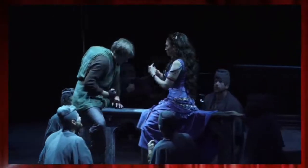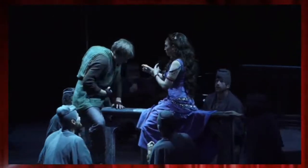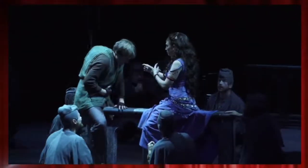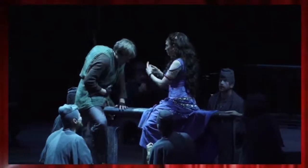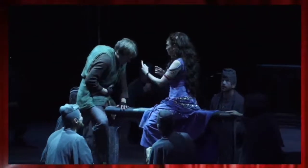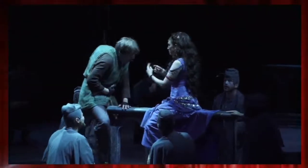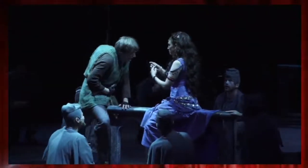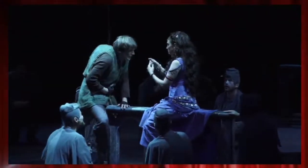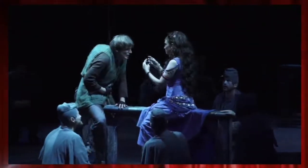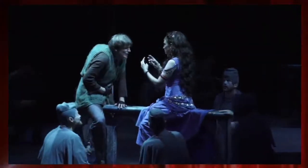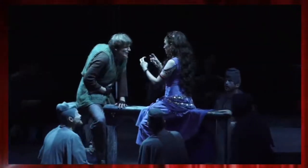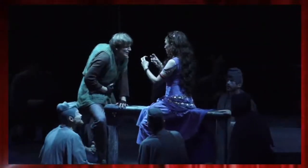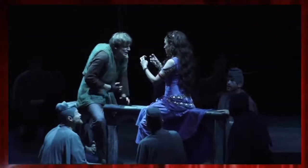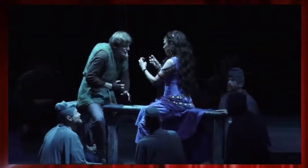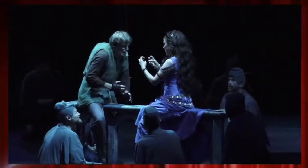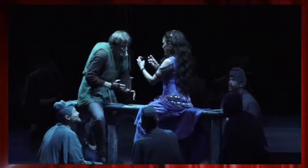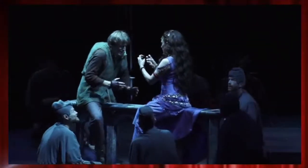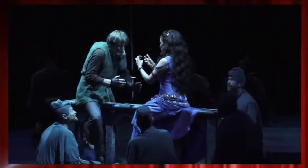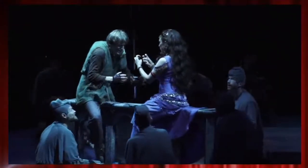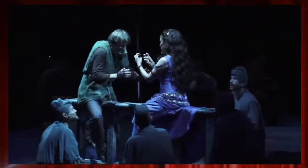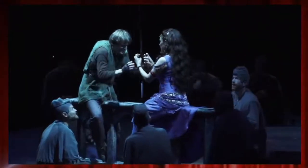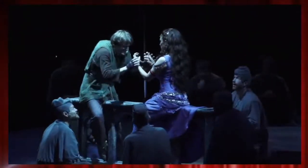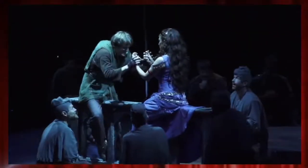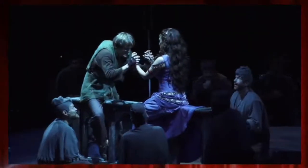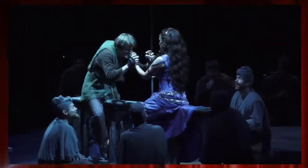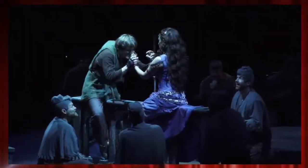The two of us